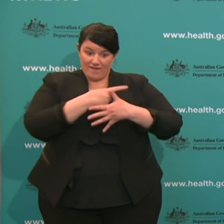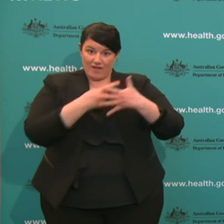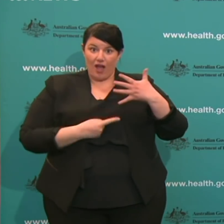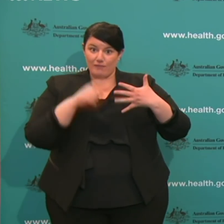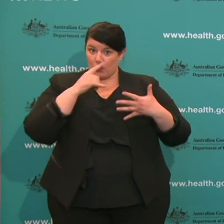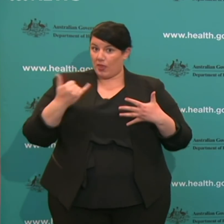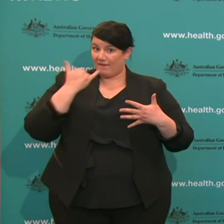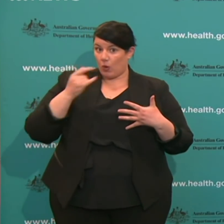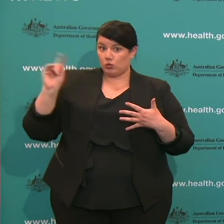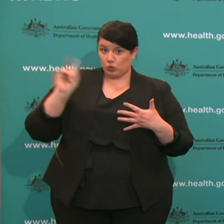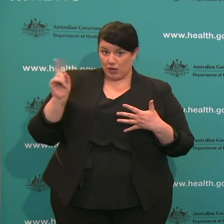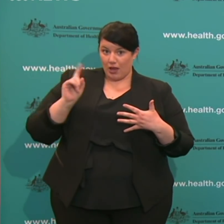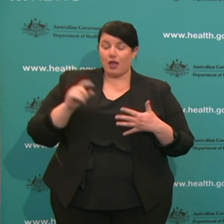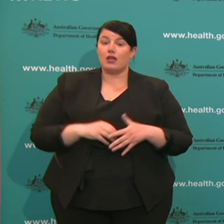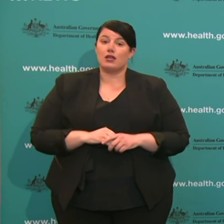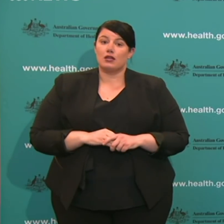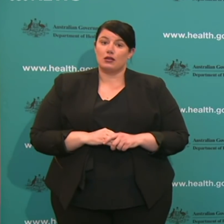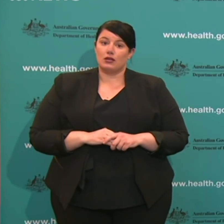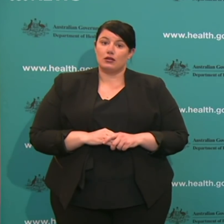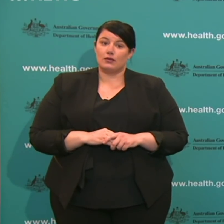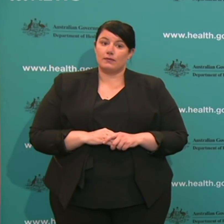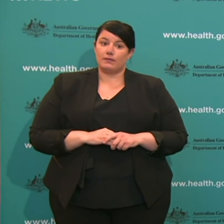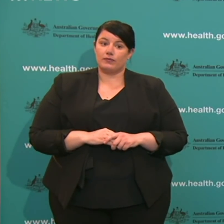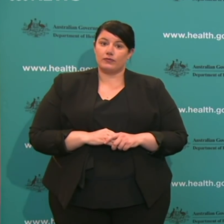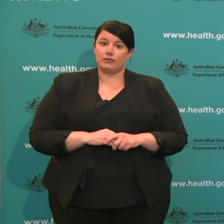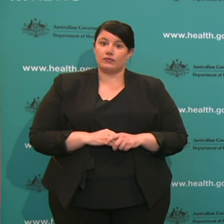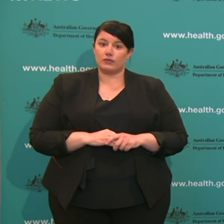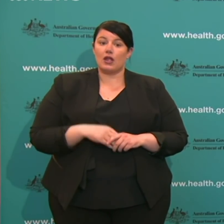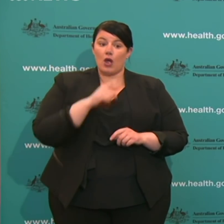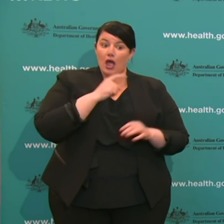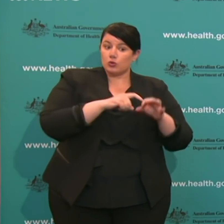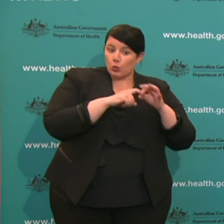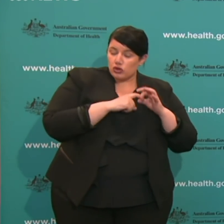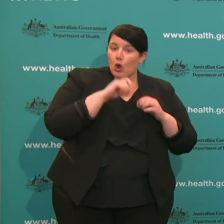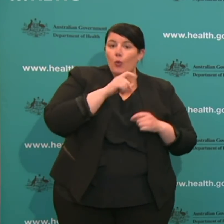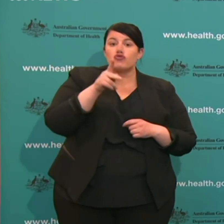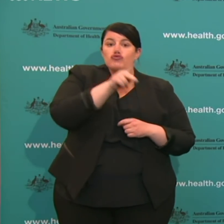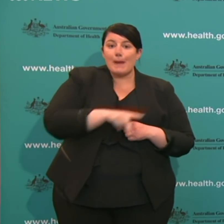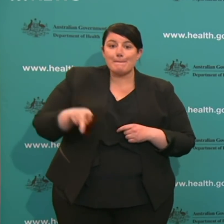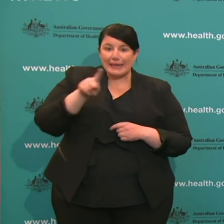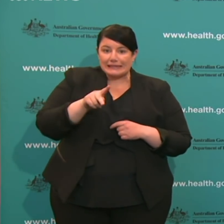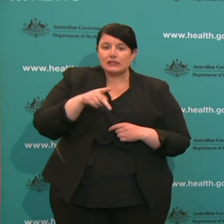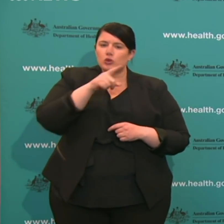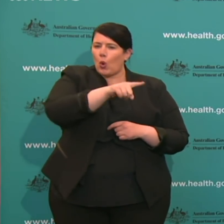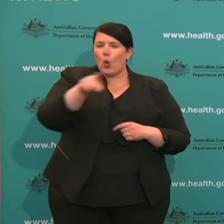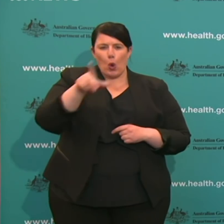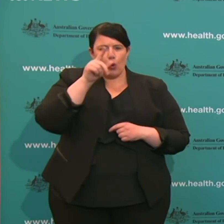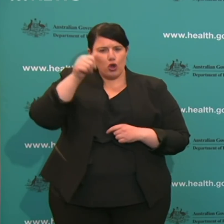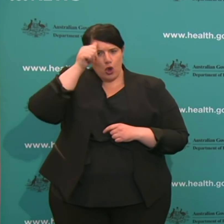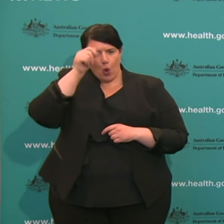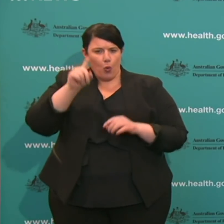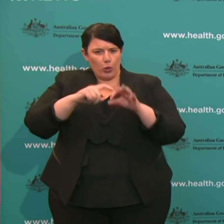journalists on the phone, and I'll just take the liberty of repeating your question, if that's okay, so people can actually understand what I'm